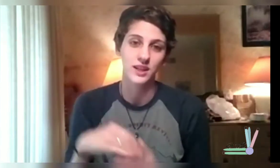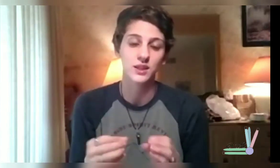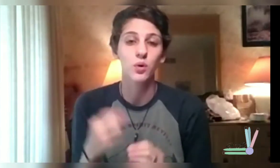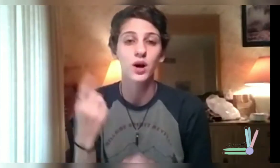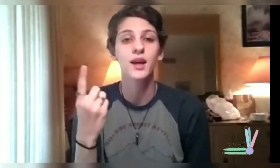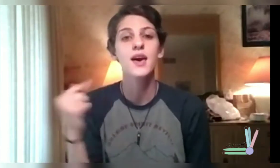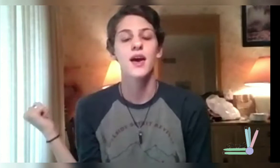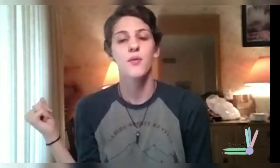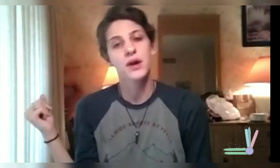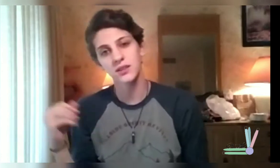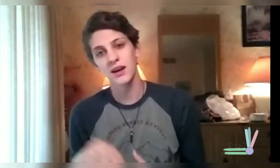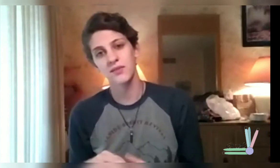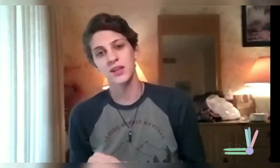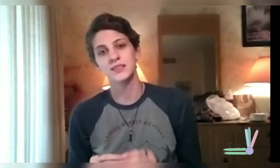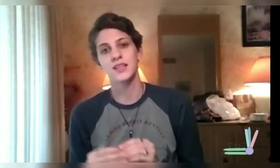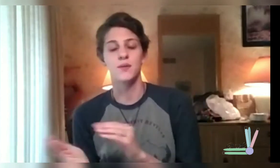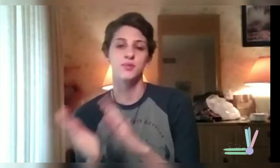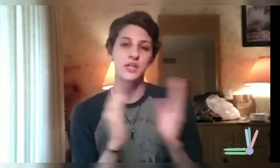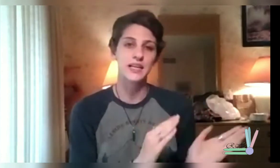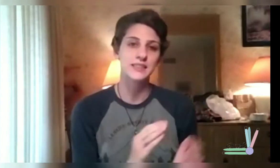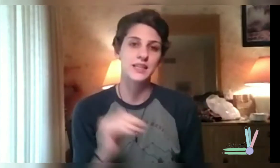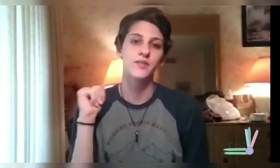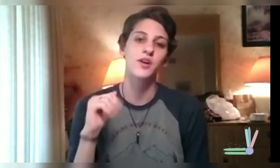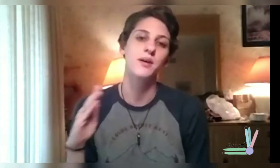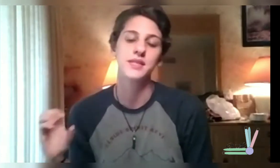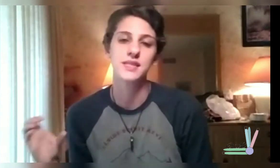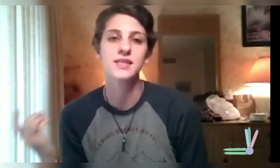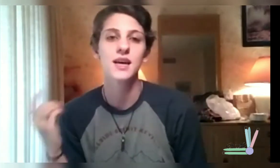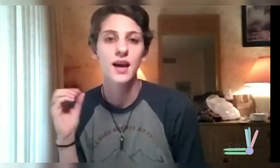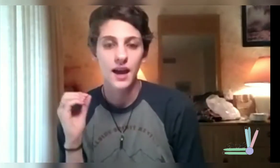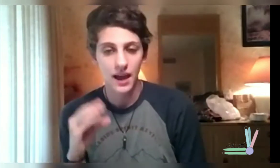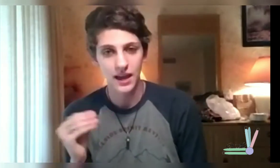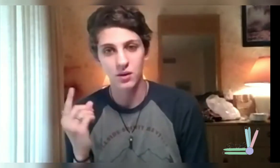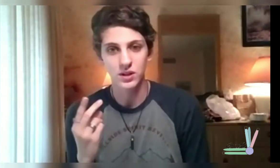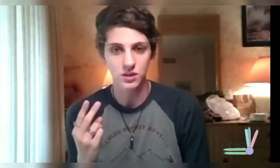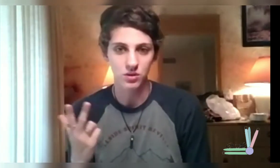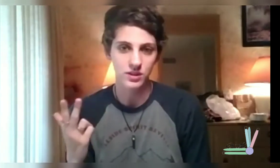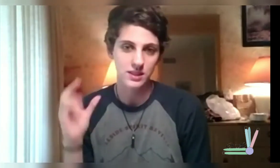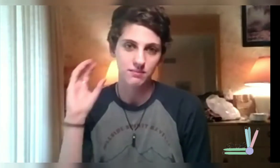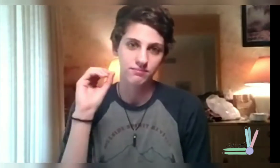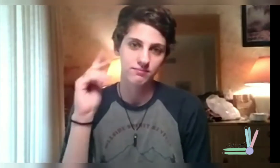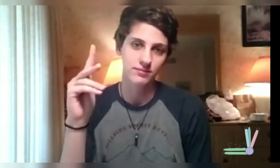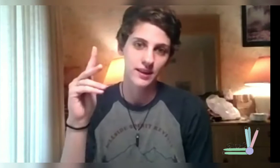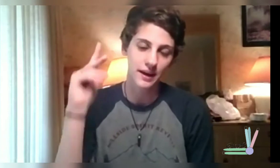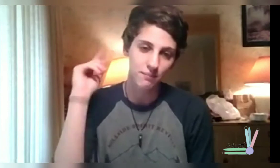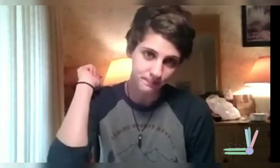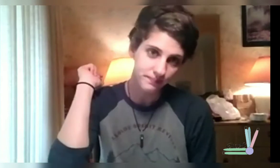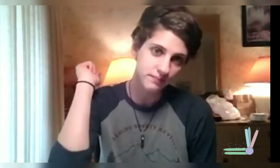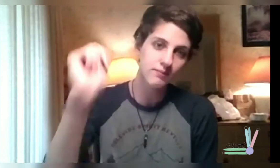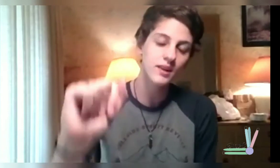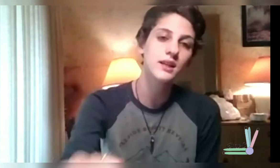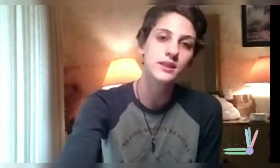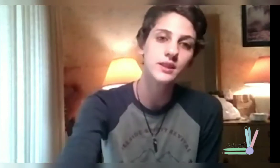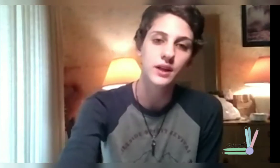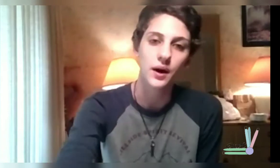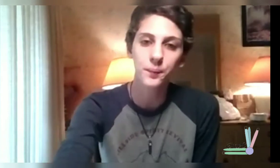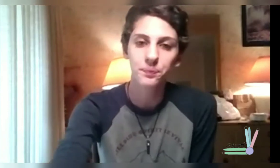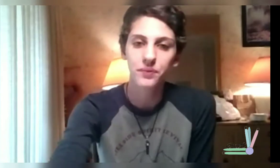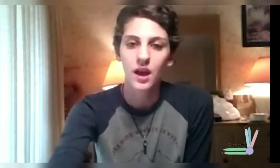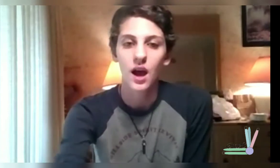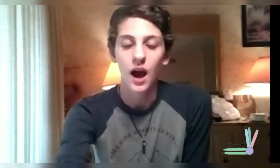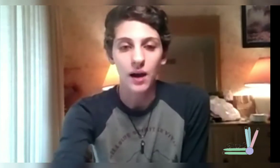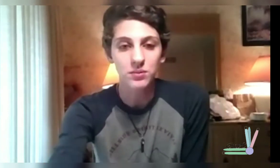for lesson 1. And we also have a pre-lesson of your ABCs and your 1, 2, 3s. Okay?